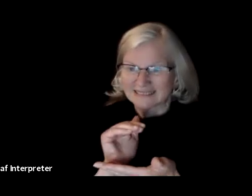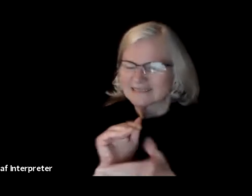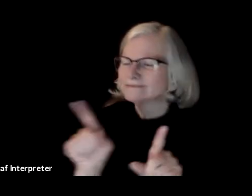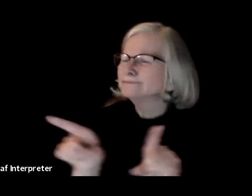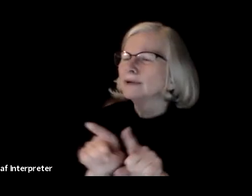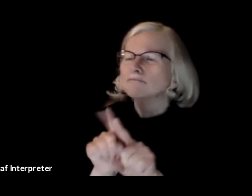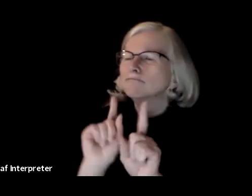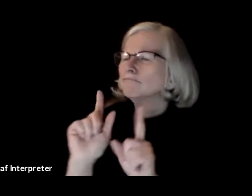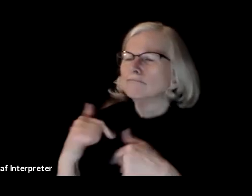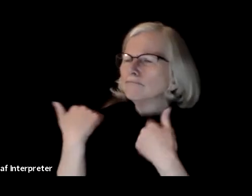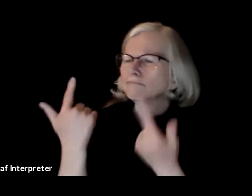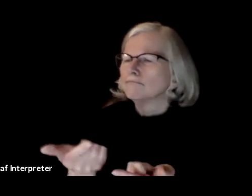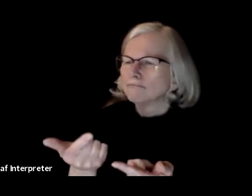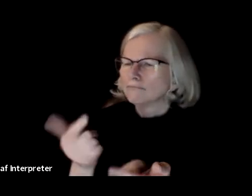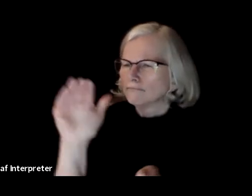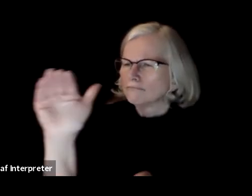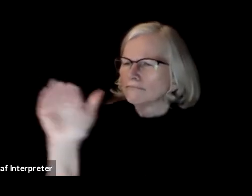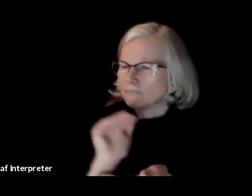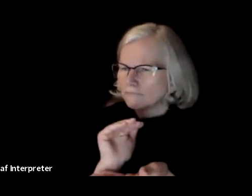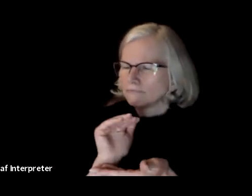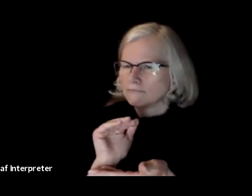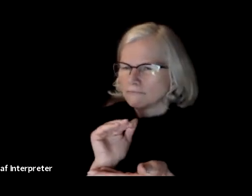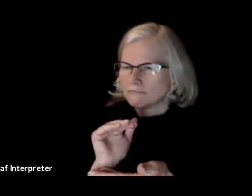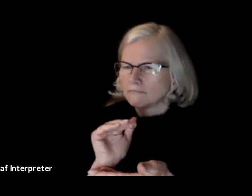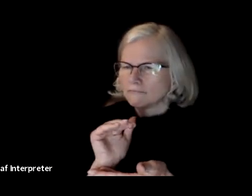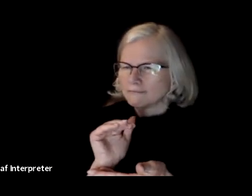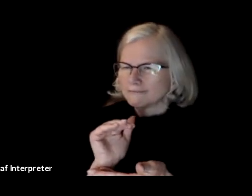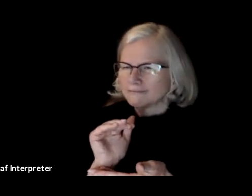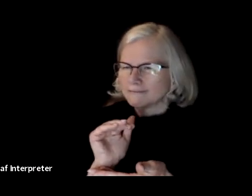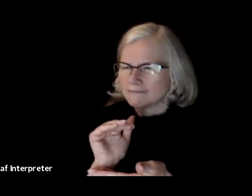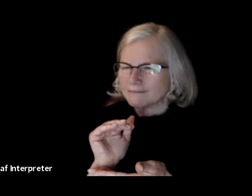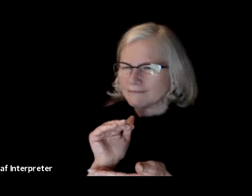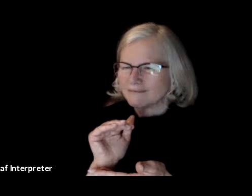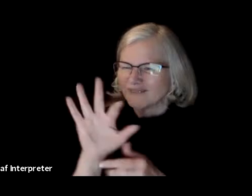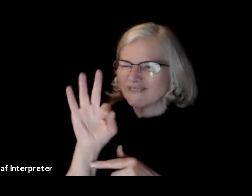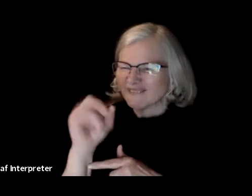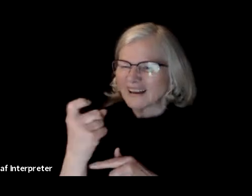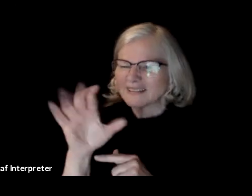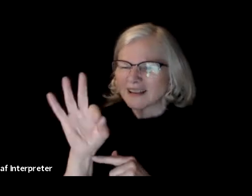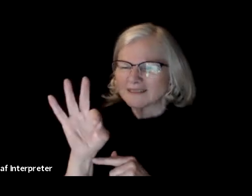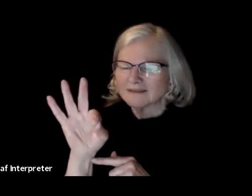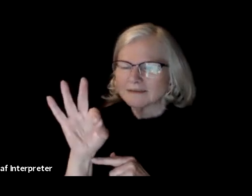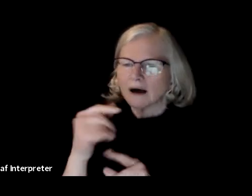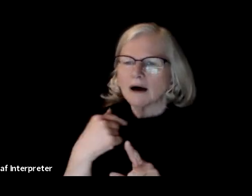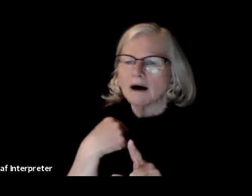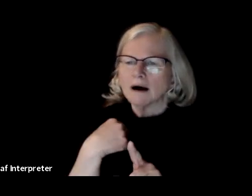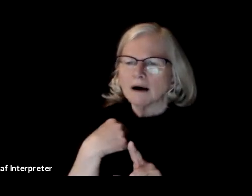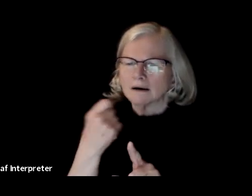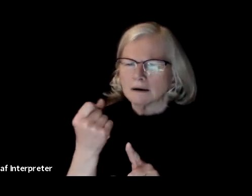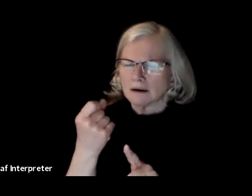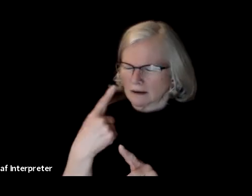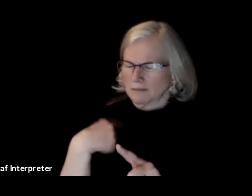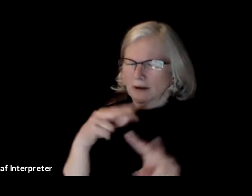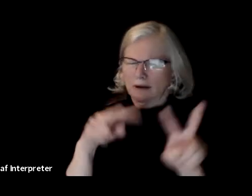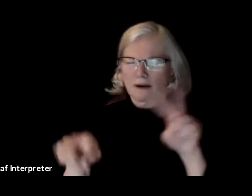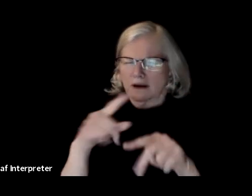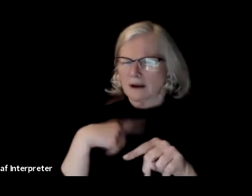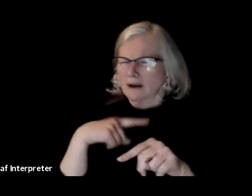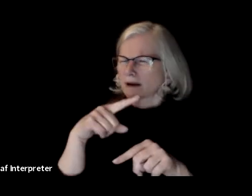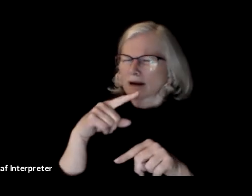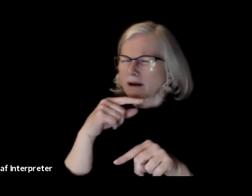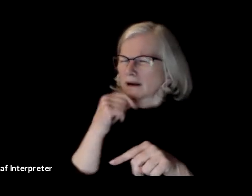Okay, got it. I think that might have been where the confusion came in about this talk of the week of March 29th. So thank you.